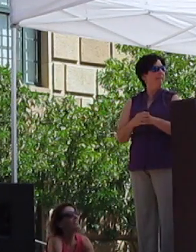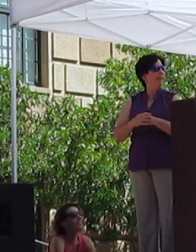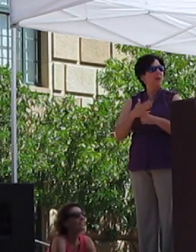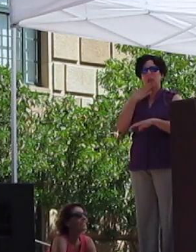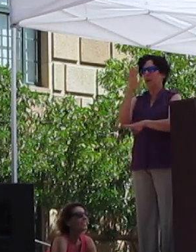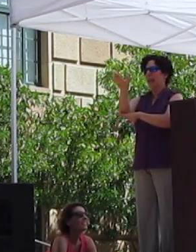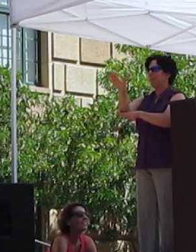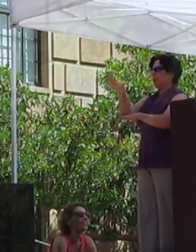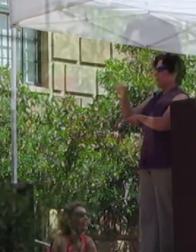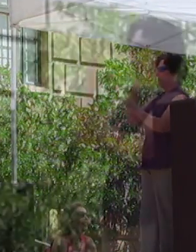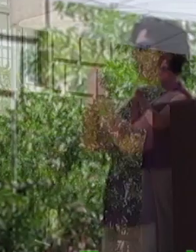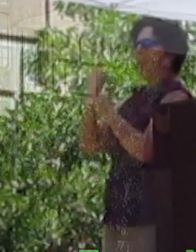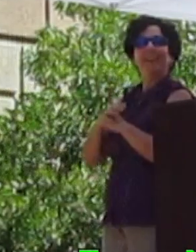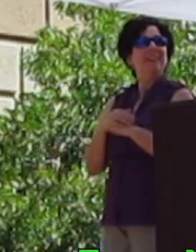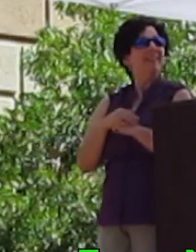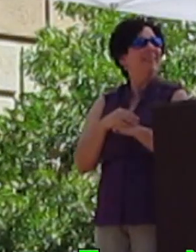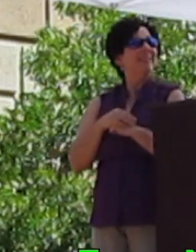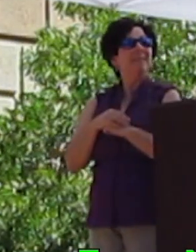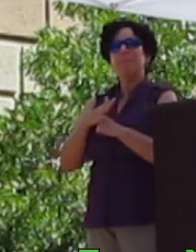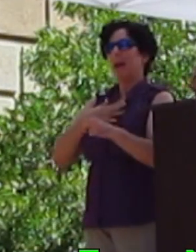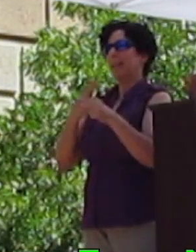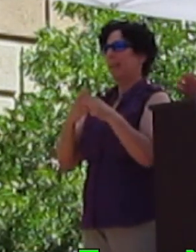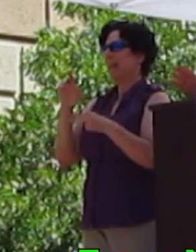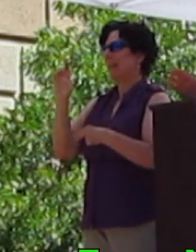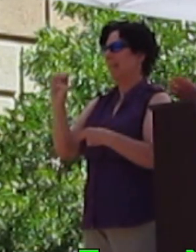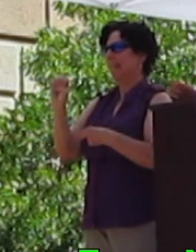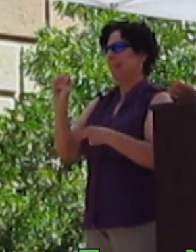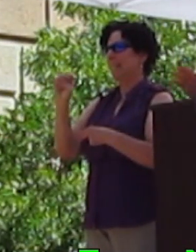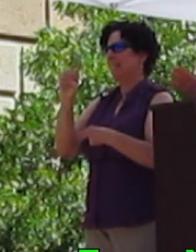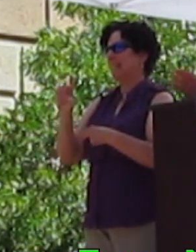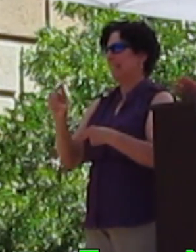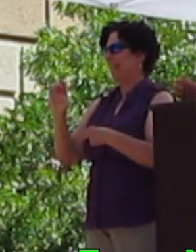Good afternoon, everyone. My name's spelled